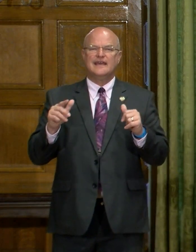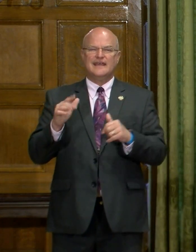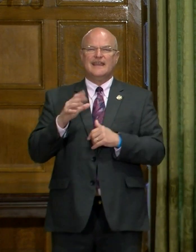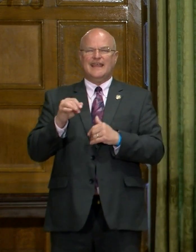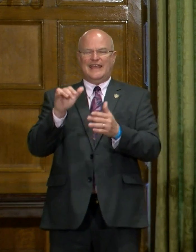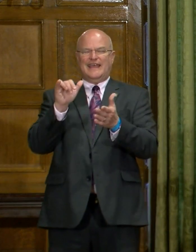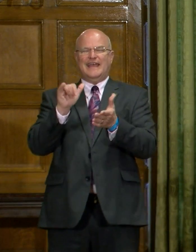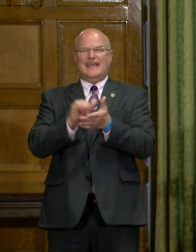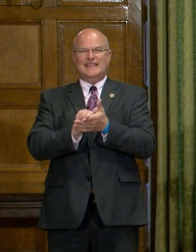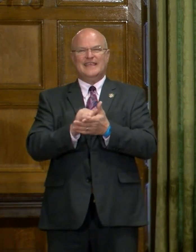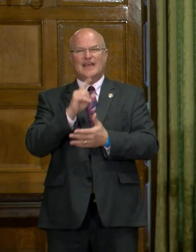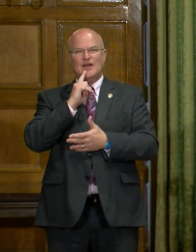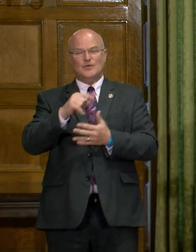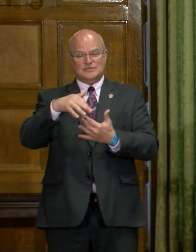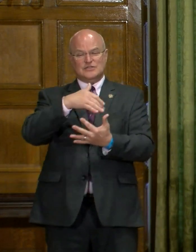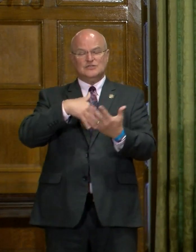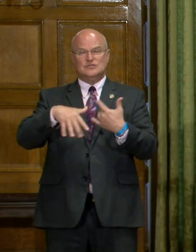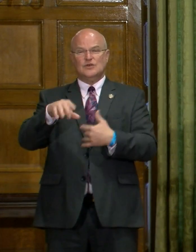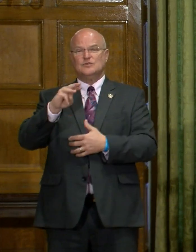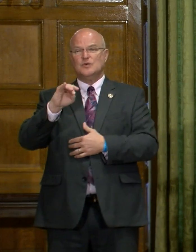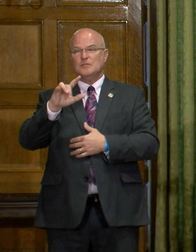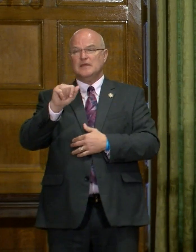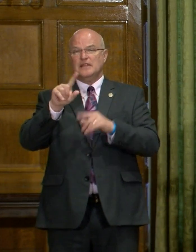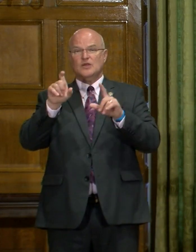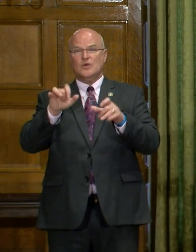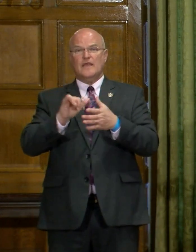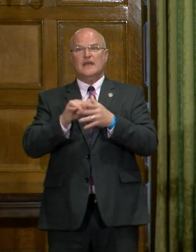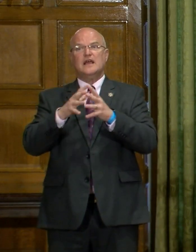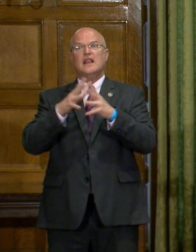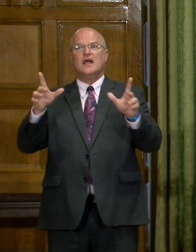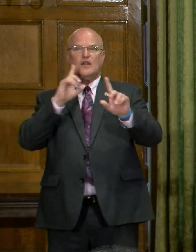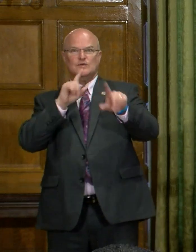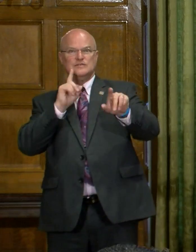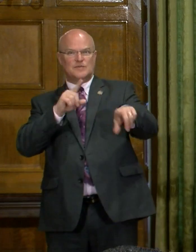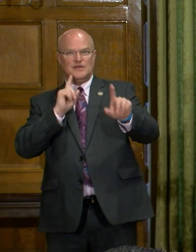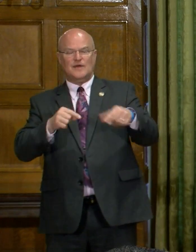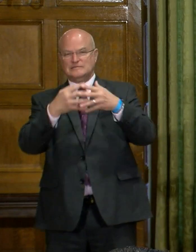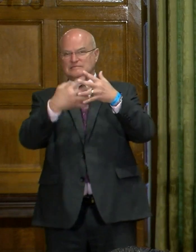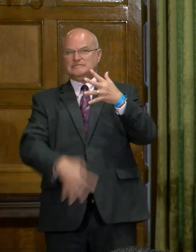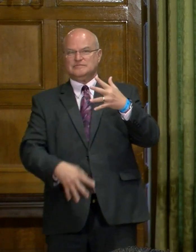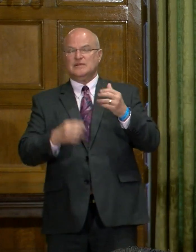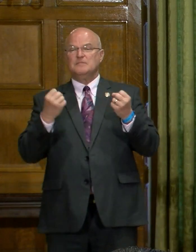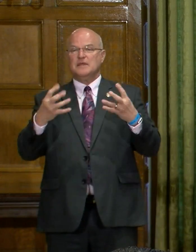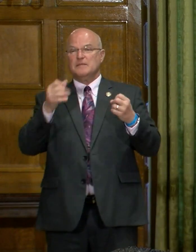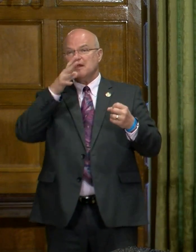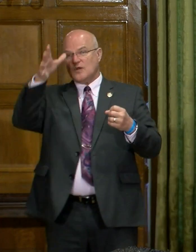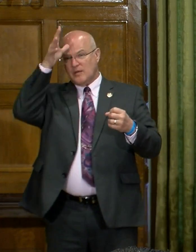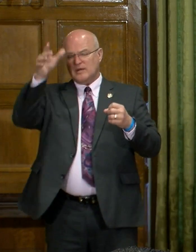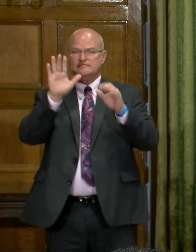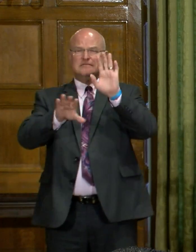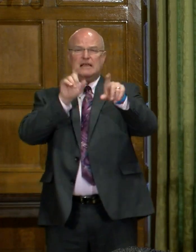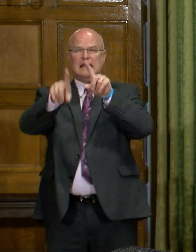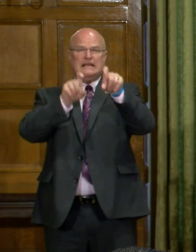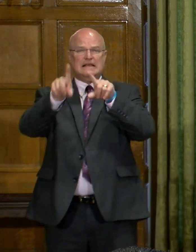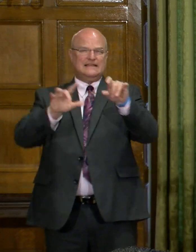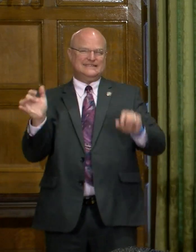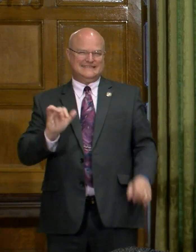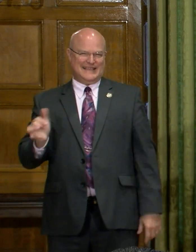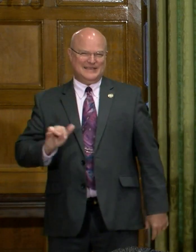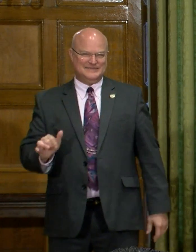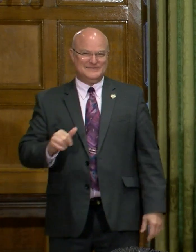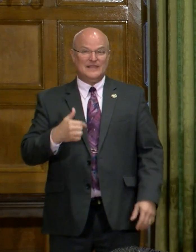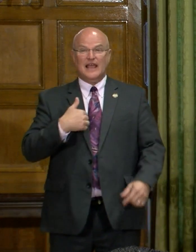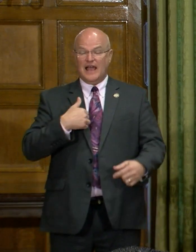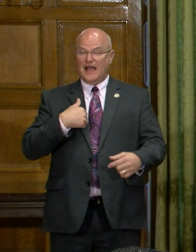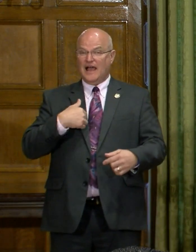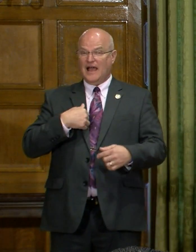And that was a social media question that got a lot of response because a lot of grandparents asked the same question. And